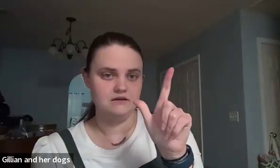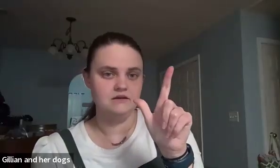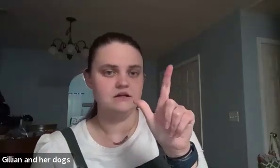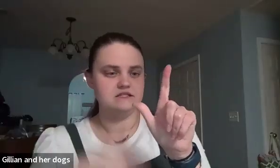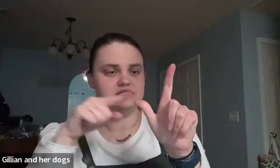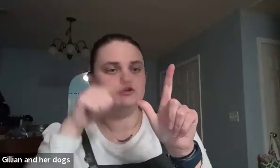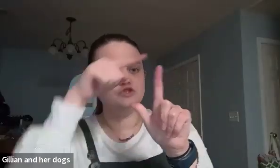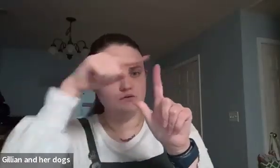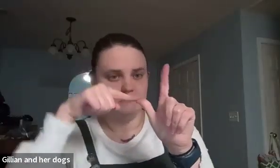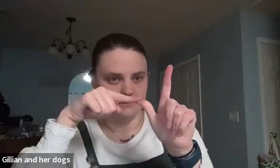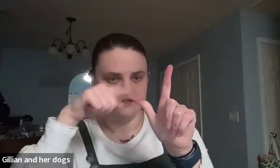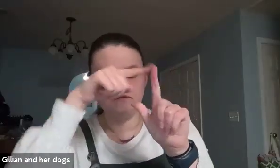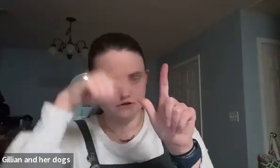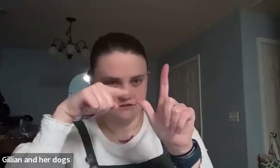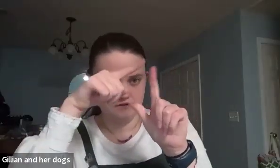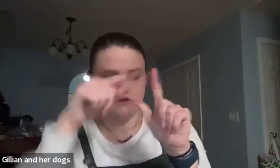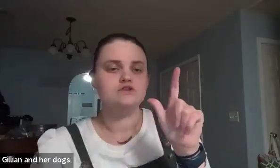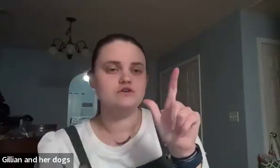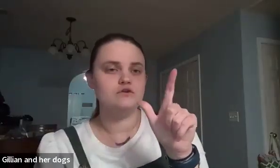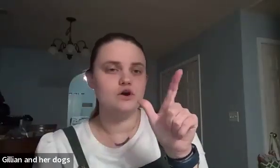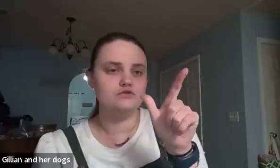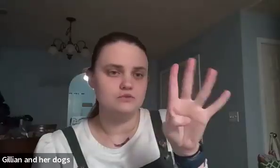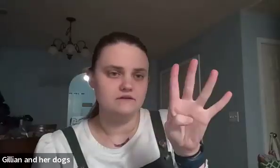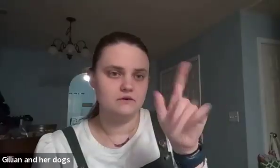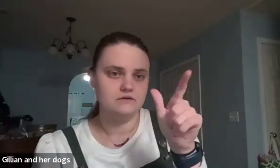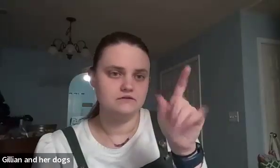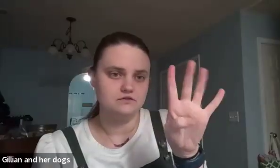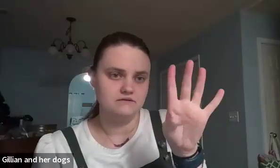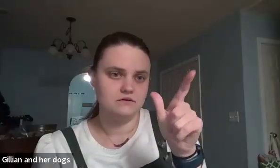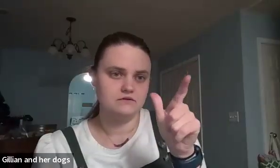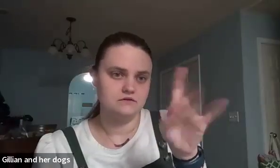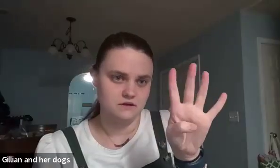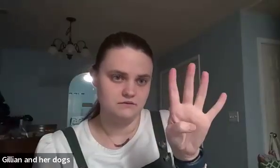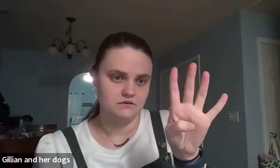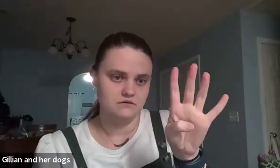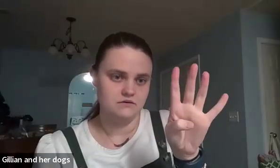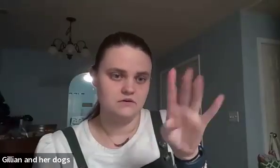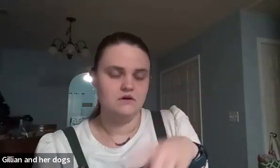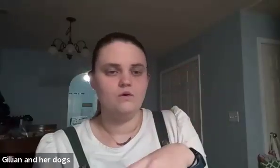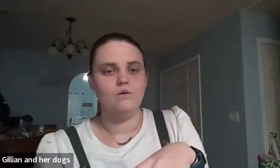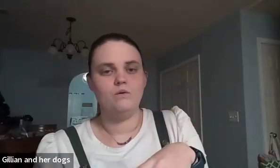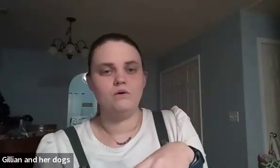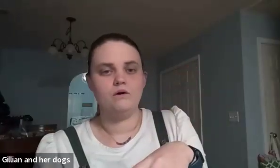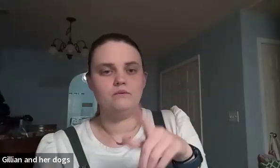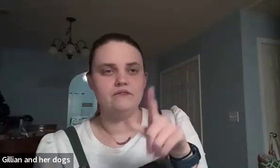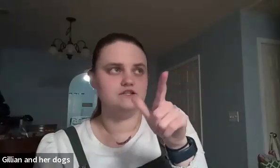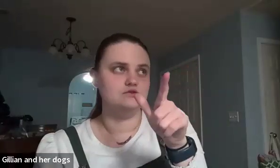okay? Because it's still 2 fingers. So they'll go 24, 24, 24, or when they